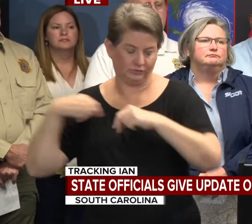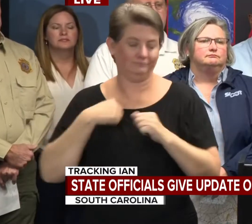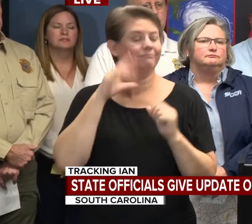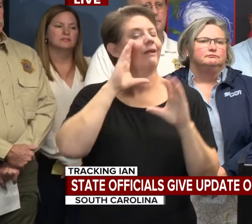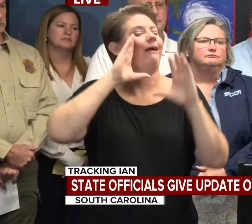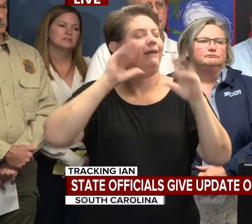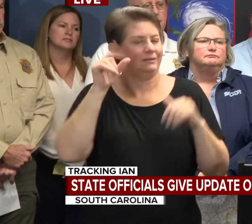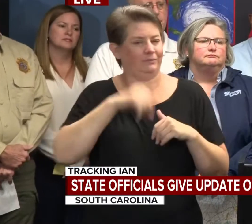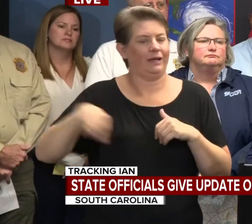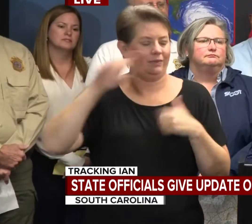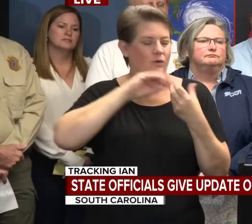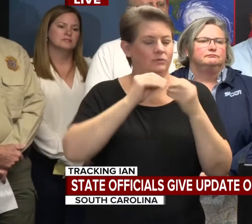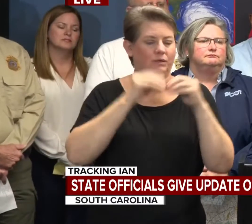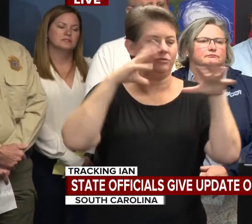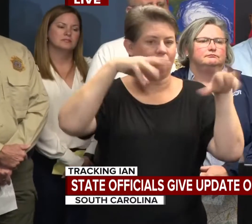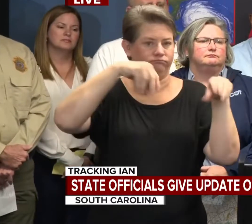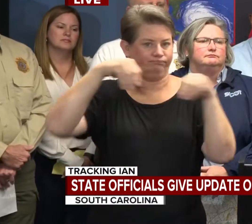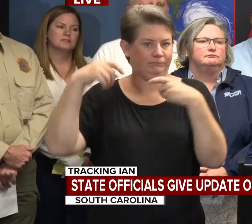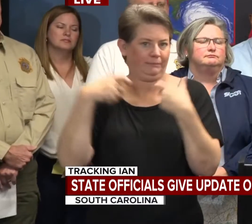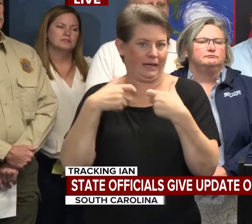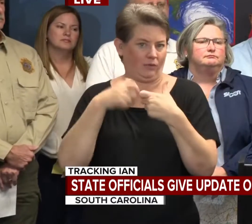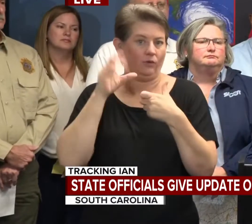outage numbers will climb.